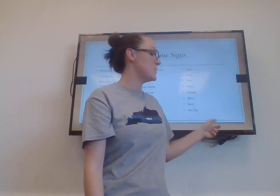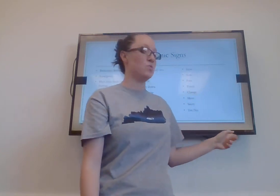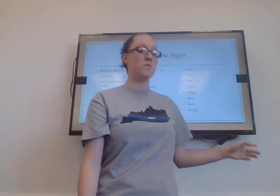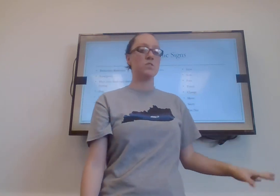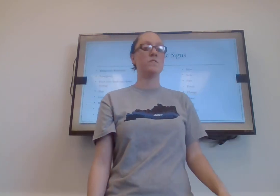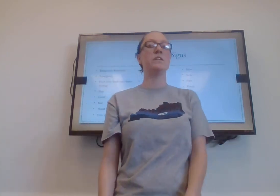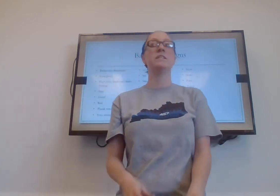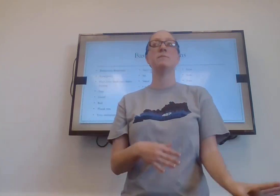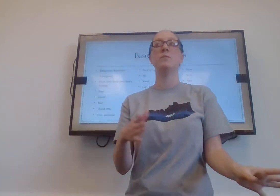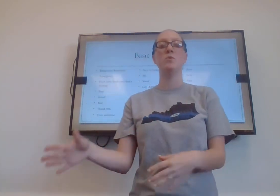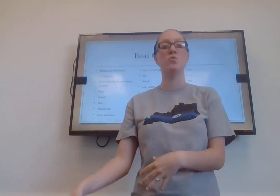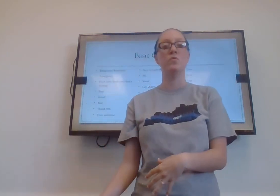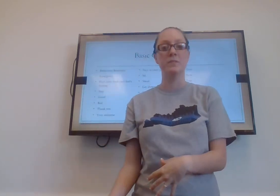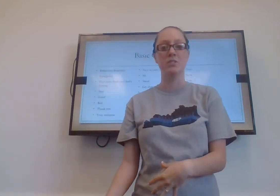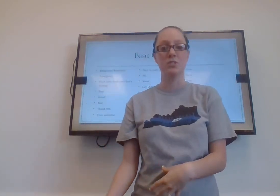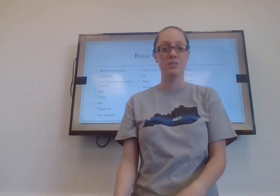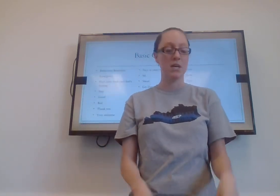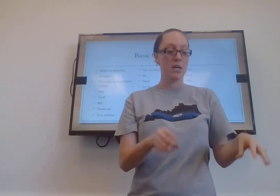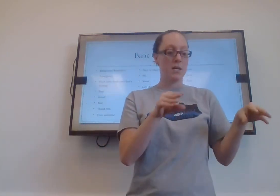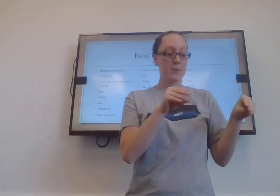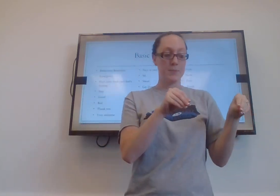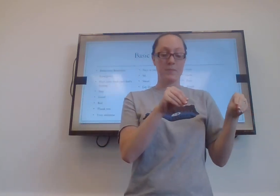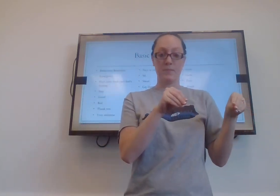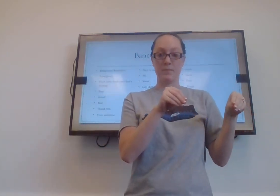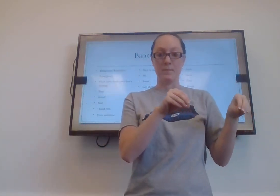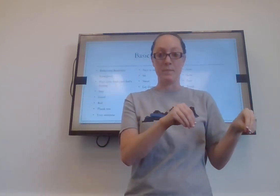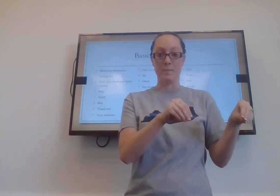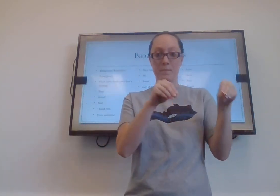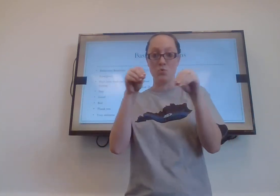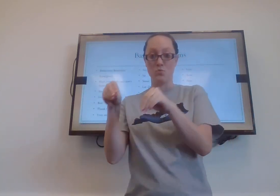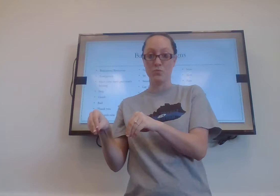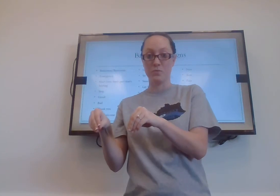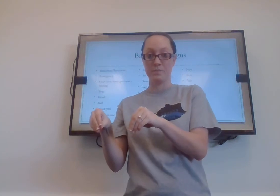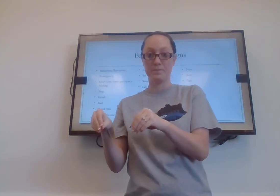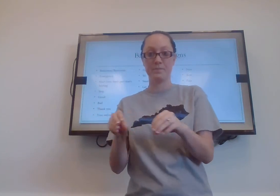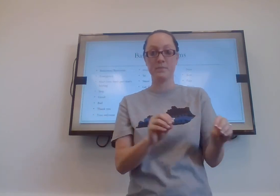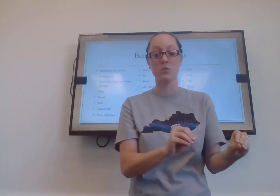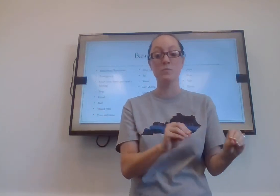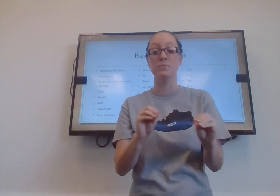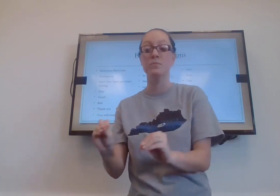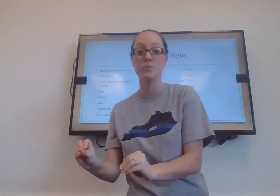move. So if you need them to move position, move